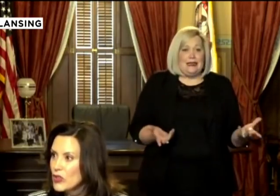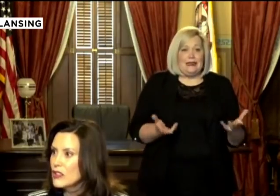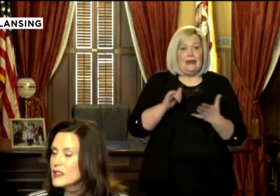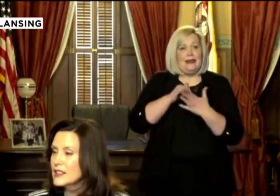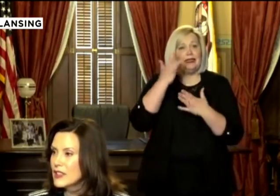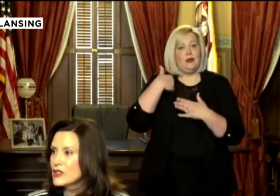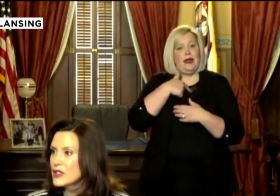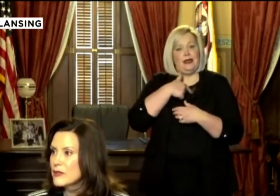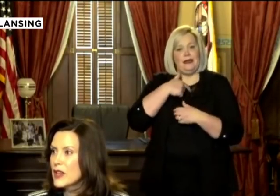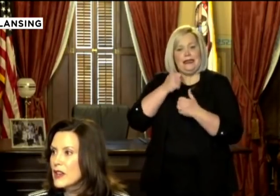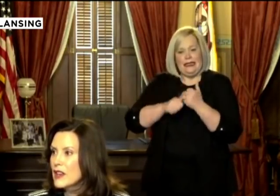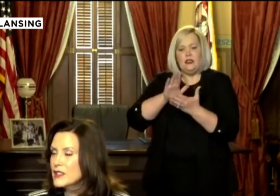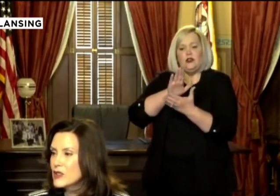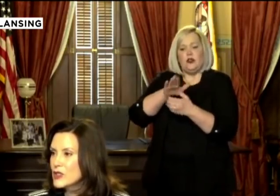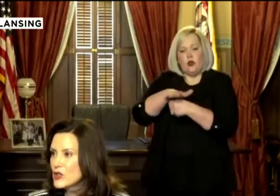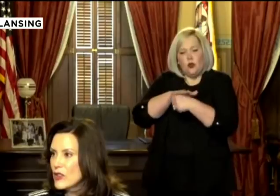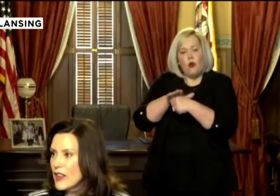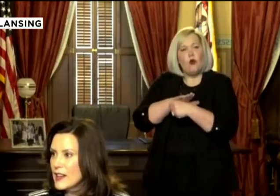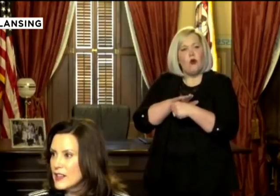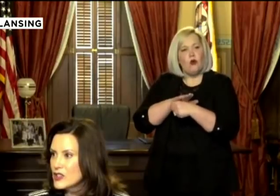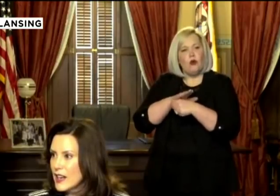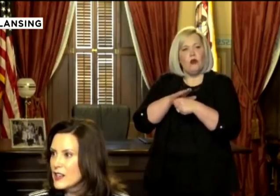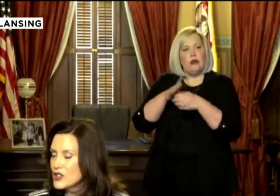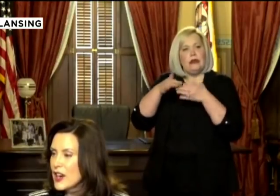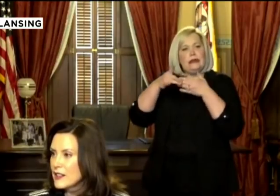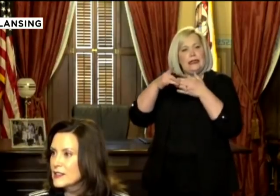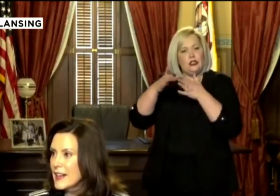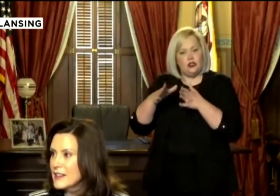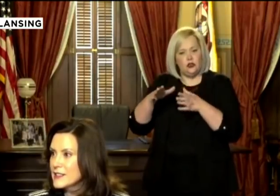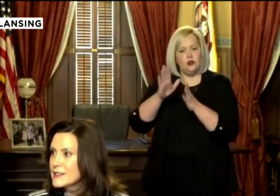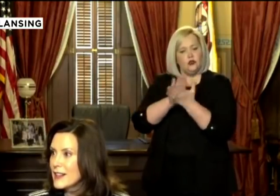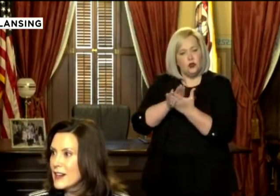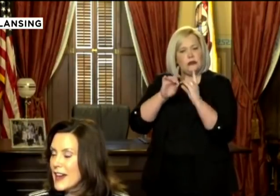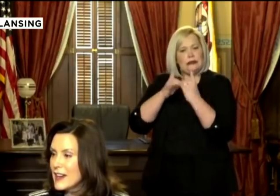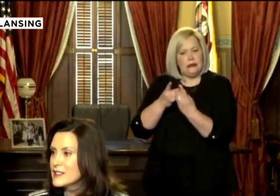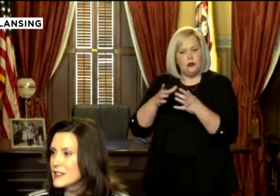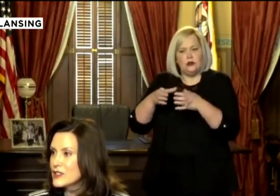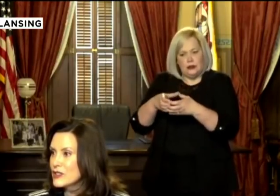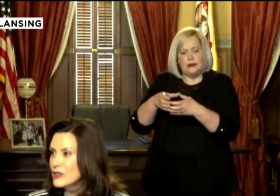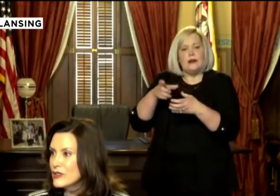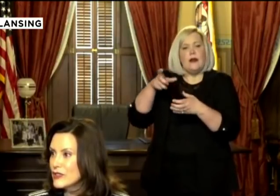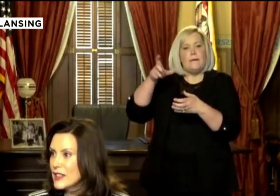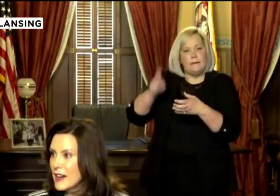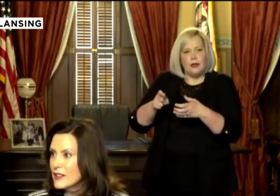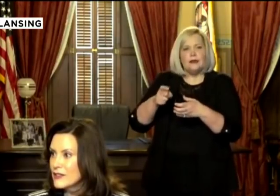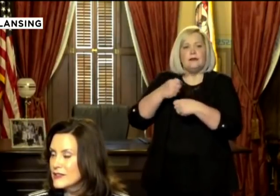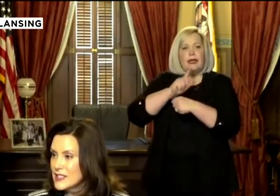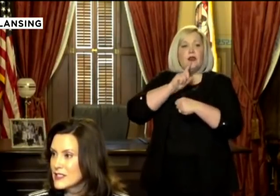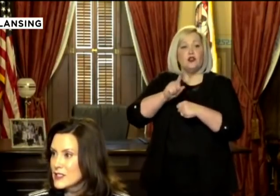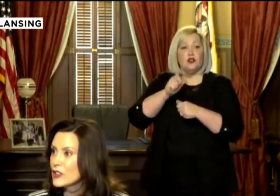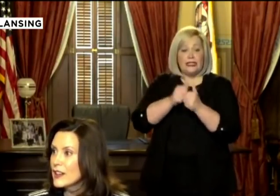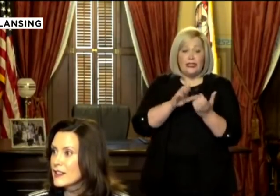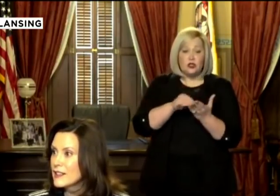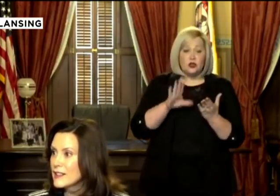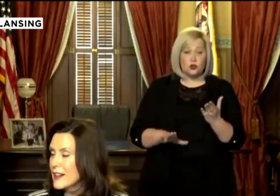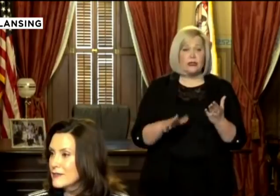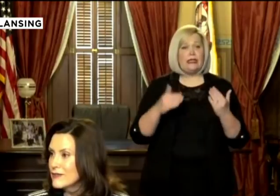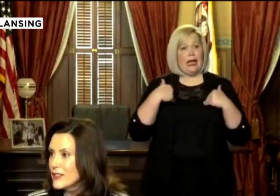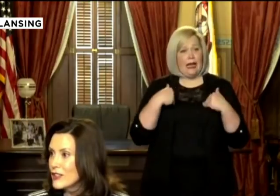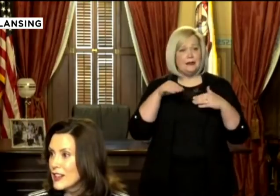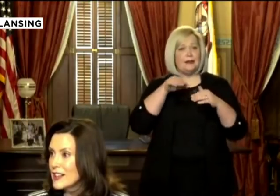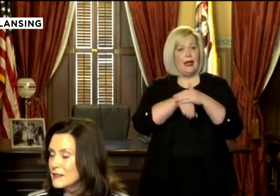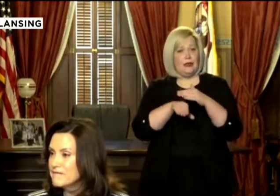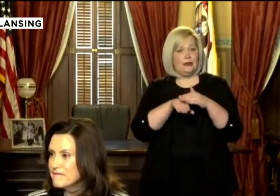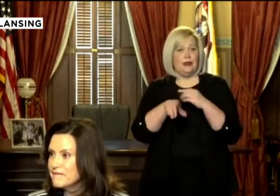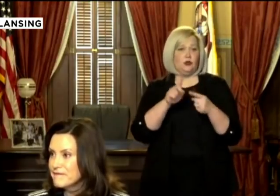the local leadership to ensure that each child has access to the kind of distance learning